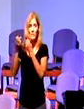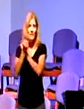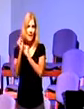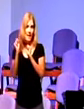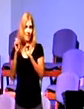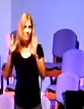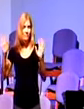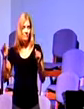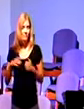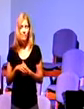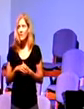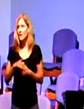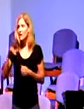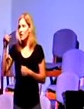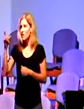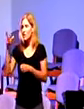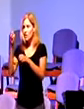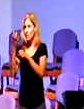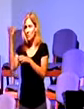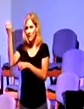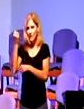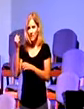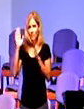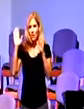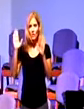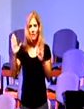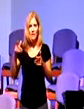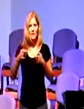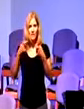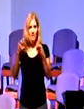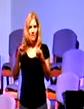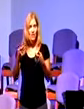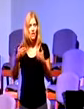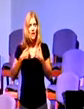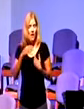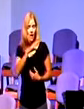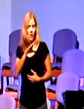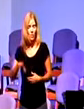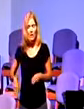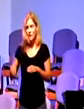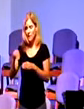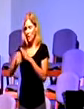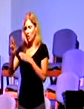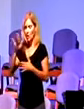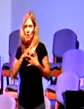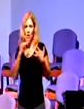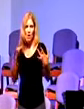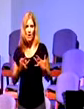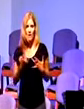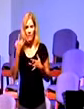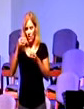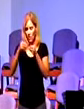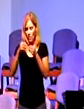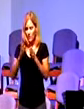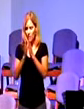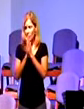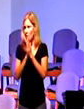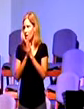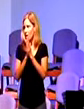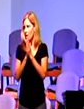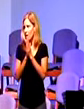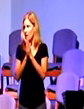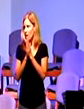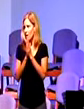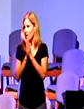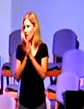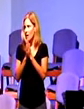saved. She received the greatest gift of all. She received Christ in her heart. And for the rest of the prayer, I would not break